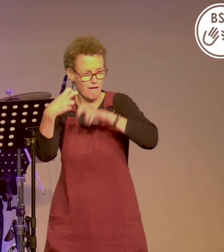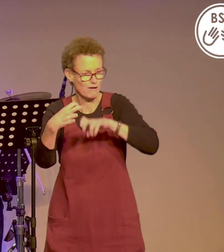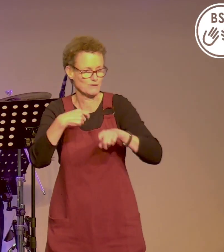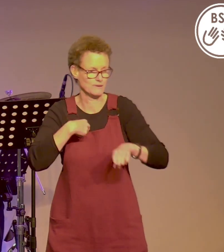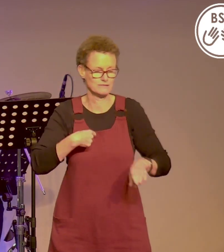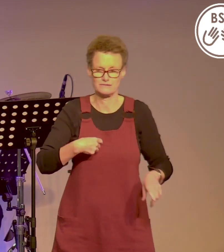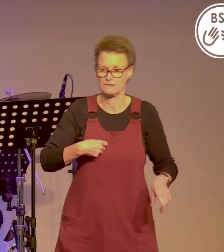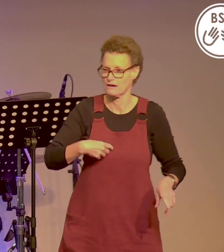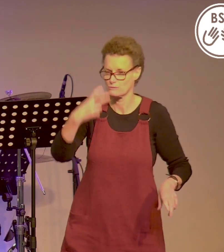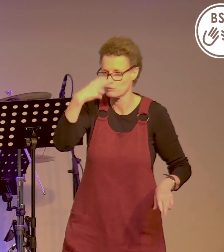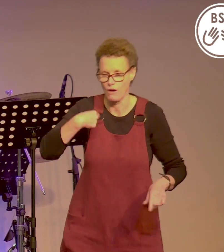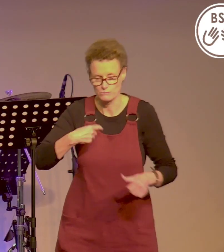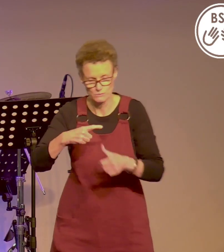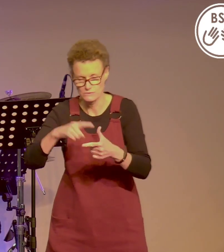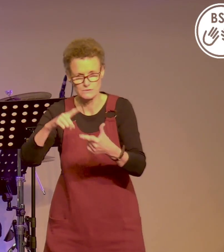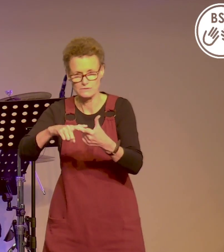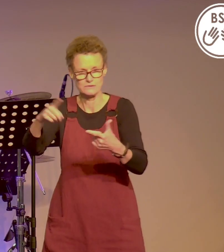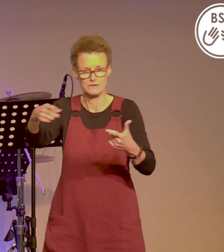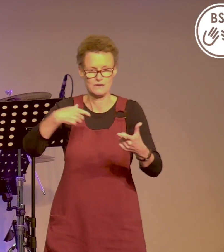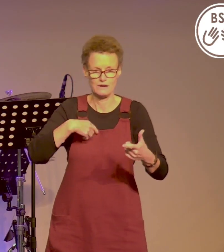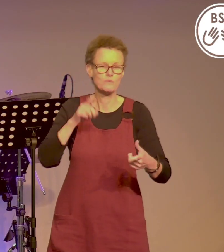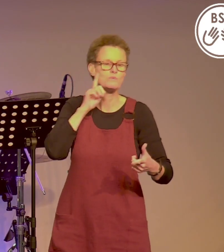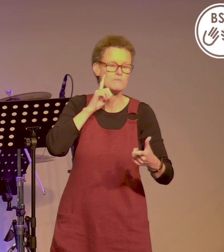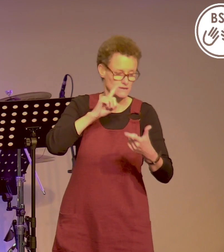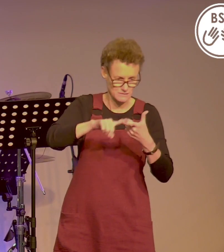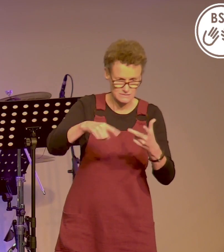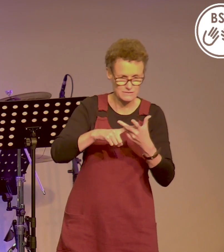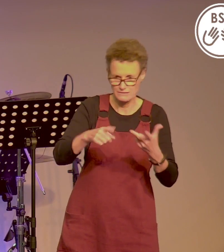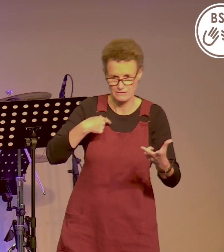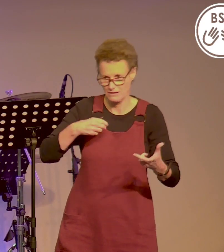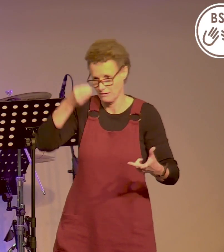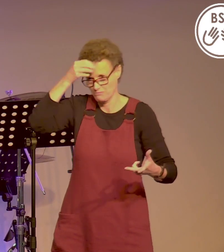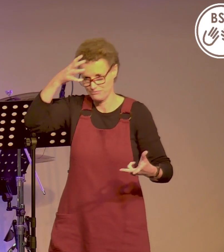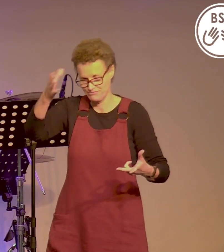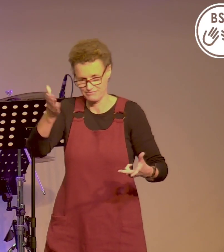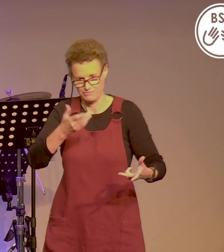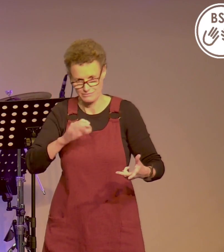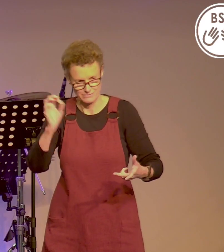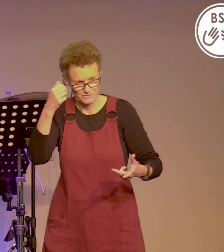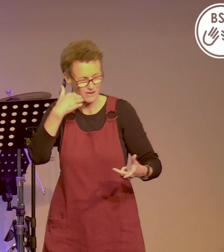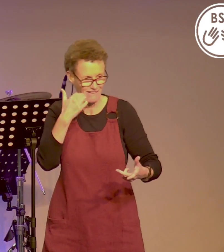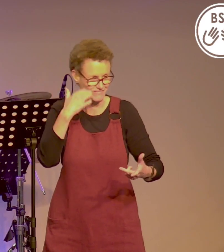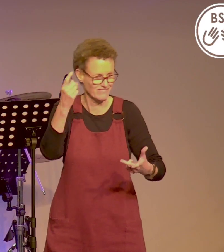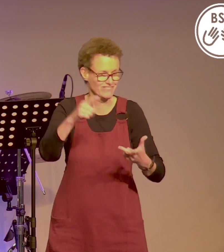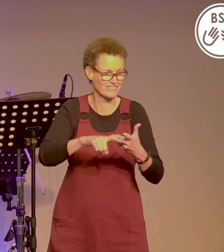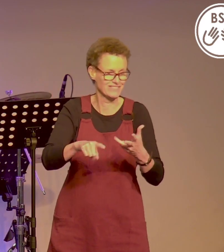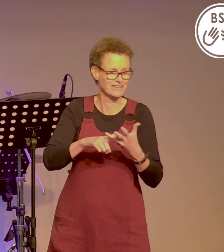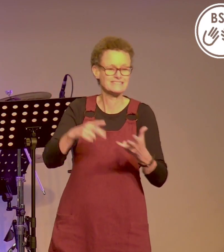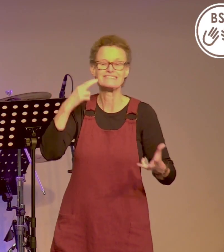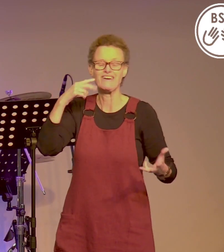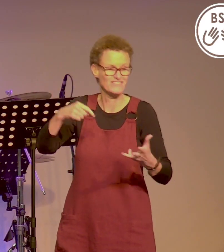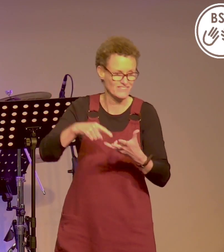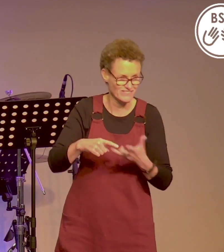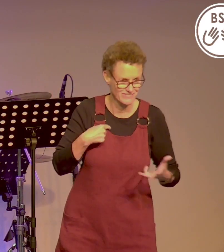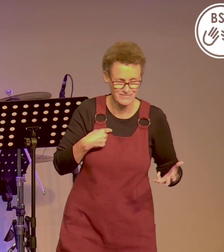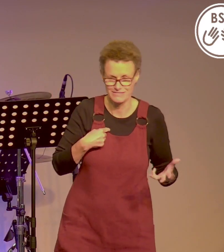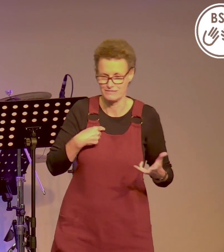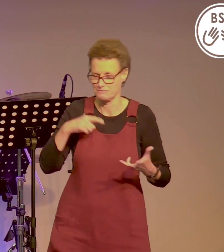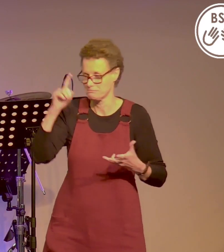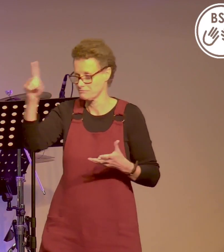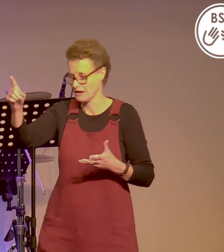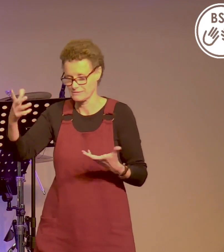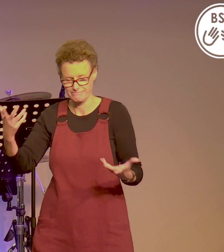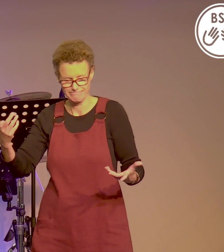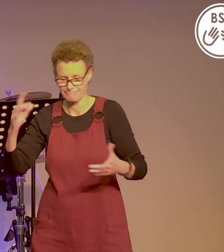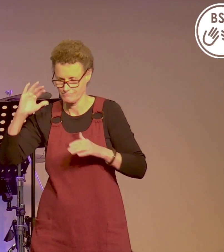But like Moses, I was talking to God, said, oh, I can't do that. I'm a woman. I haven't been in academia for a while.